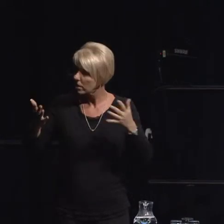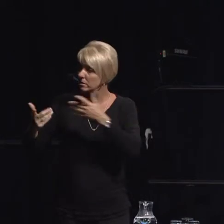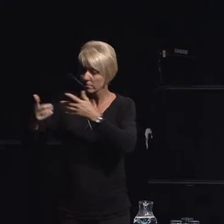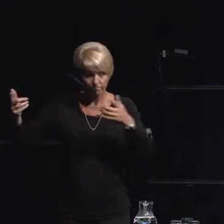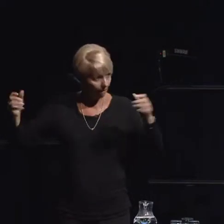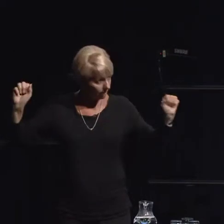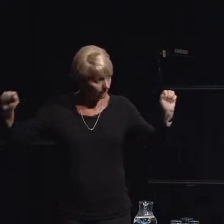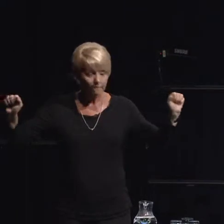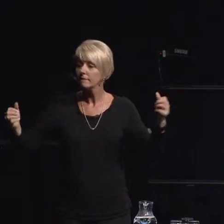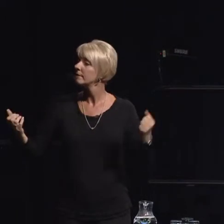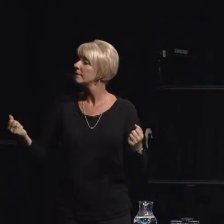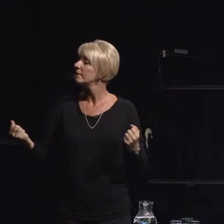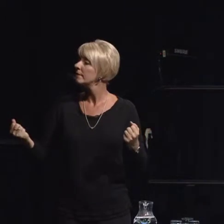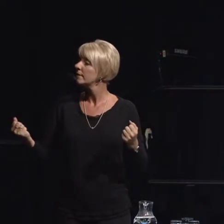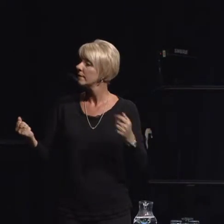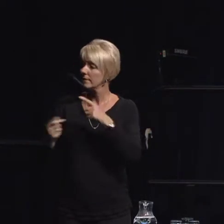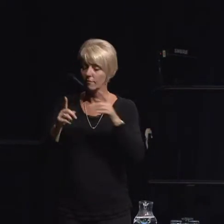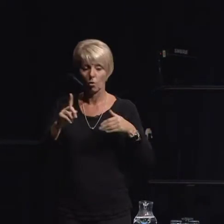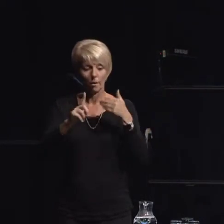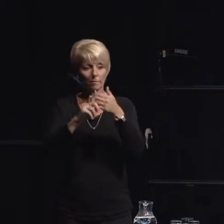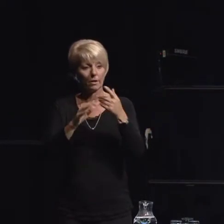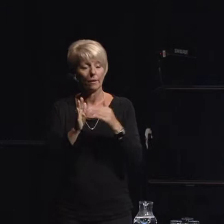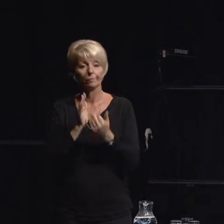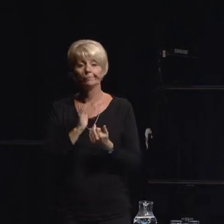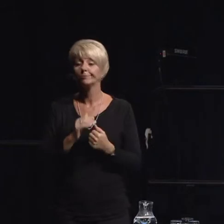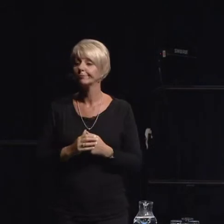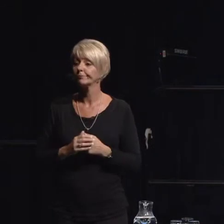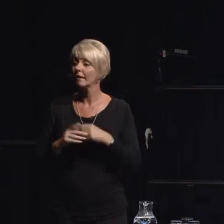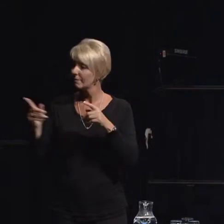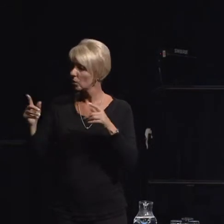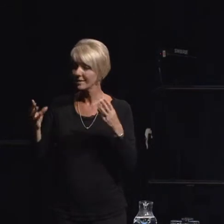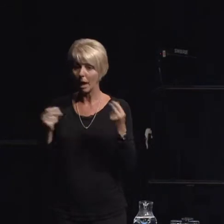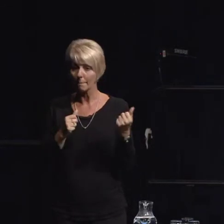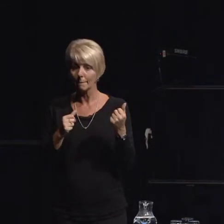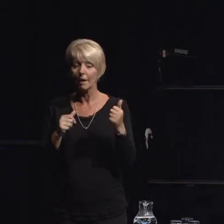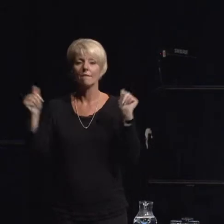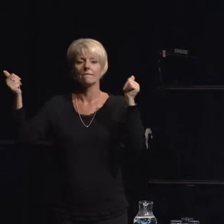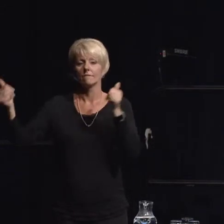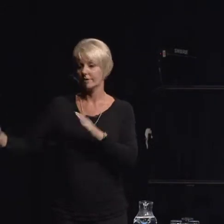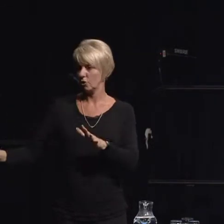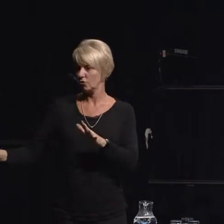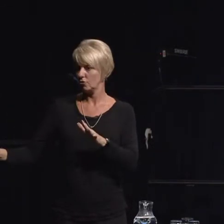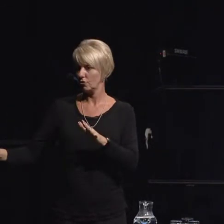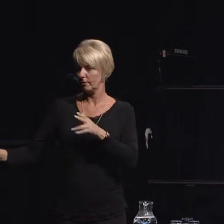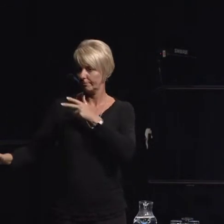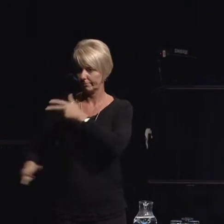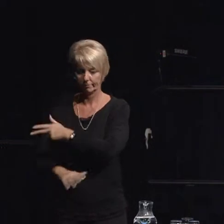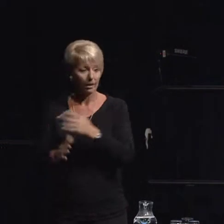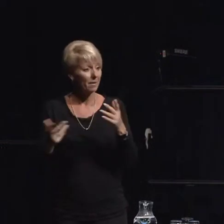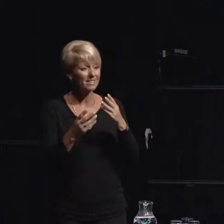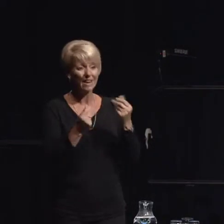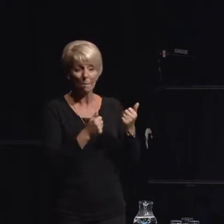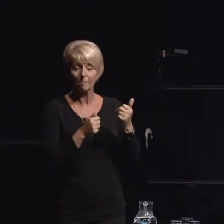have made in getting to this point. For some of you it is a finishing line, while for others it is a stepping stone and a